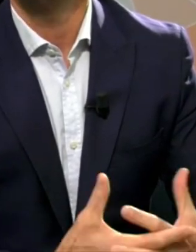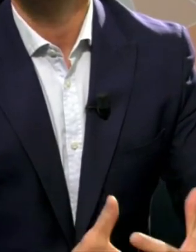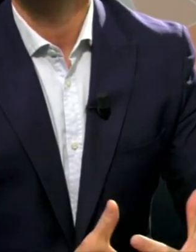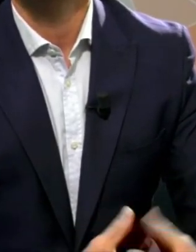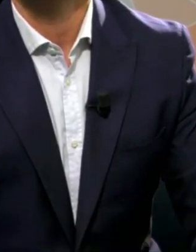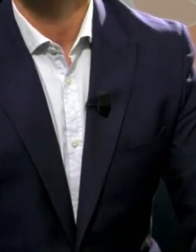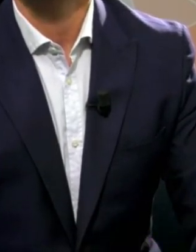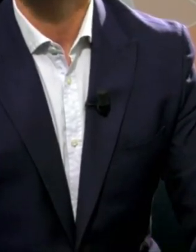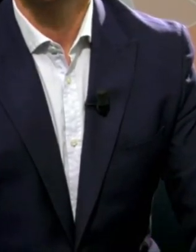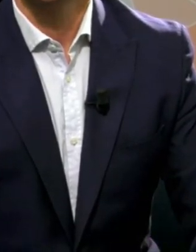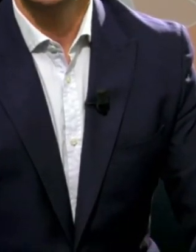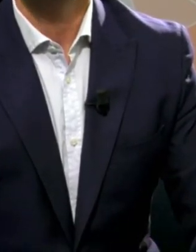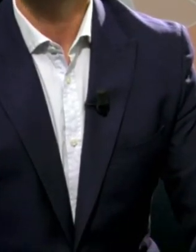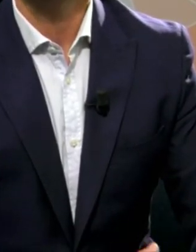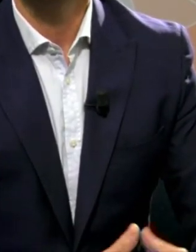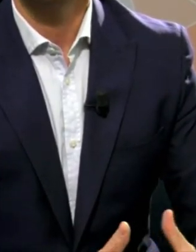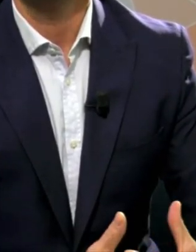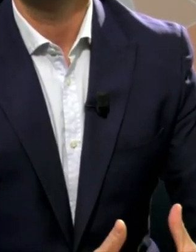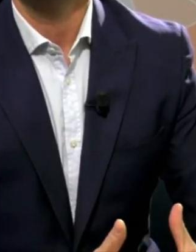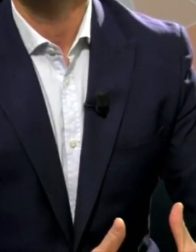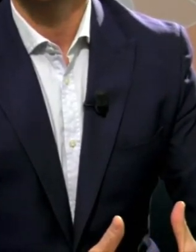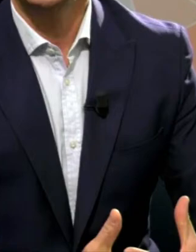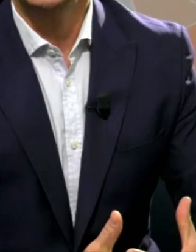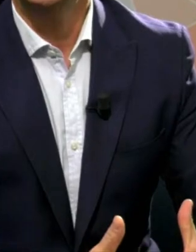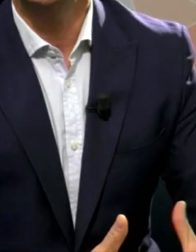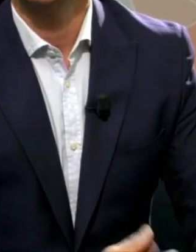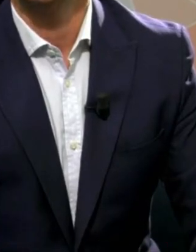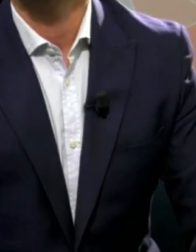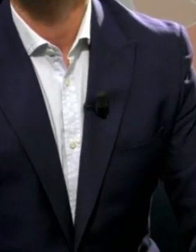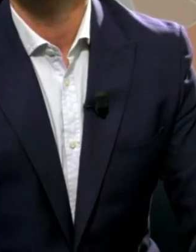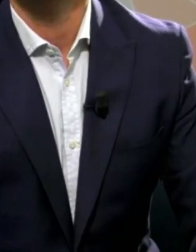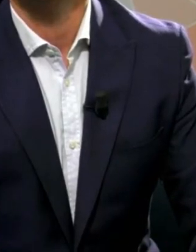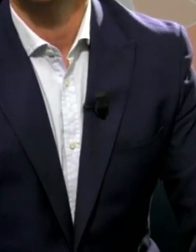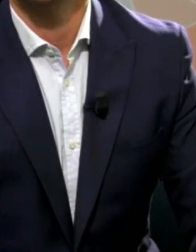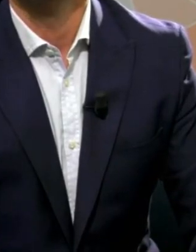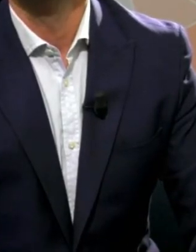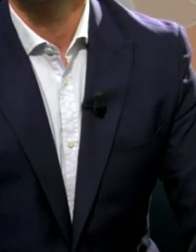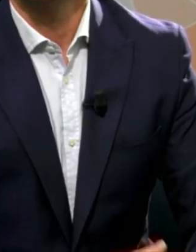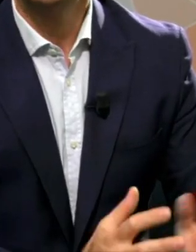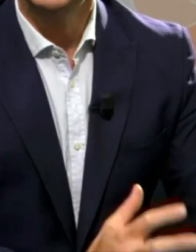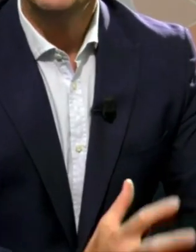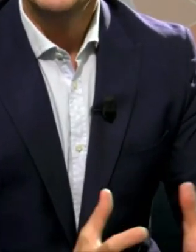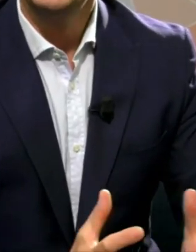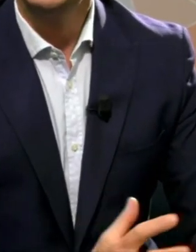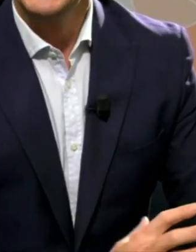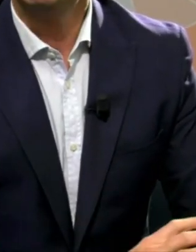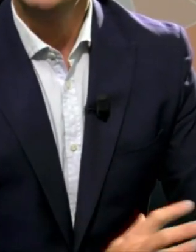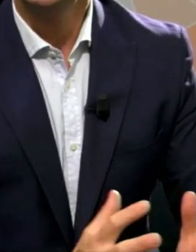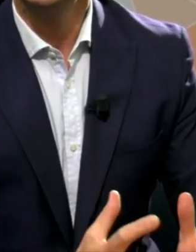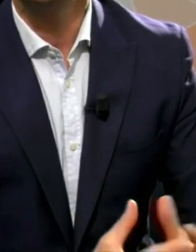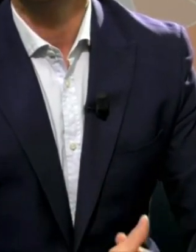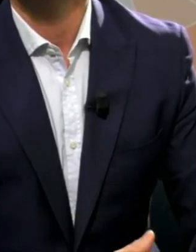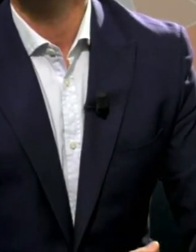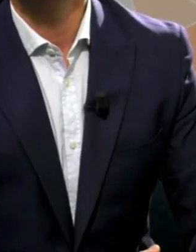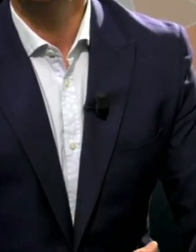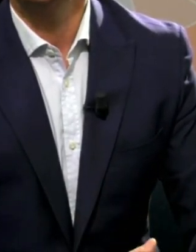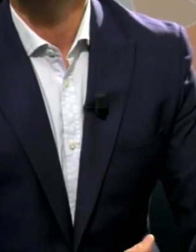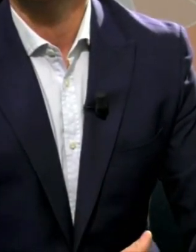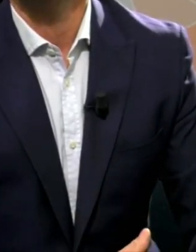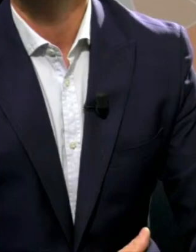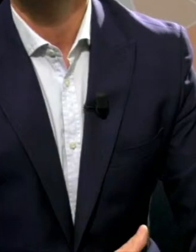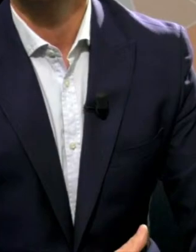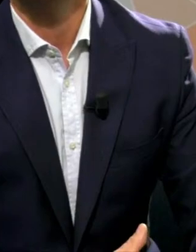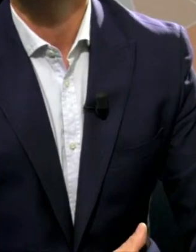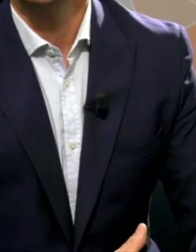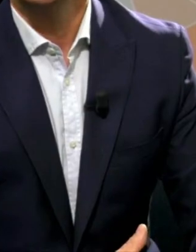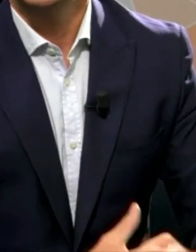make available the first Amazon platform as location portal. That created unprecedented opportunities